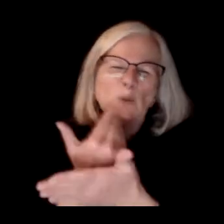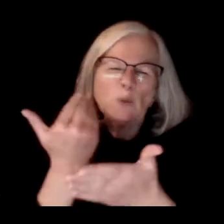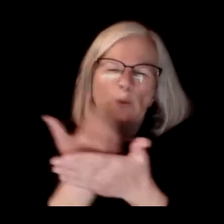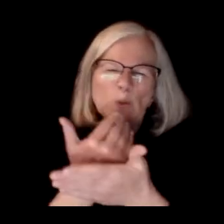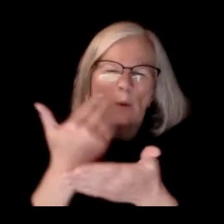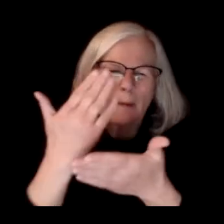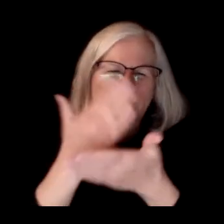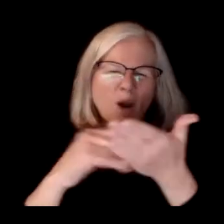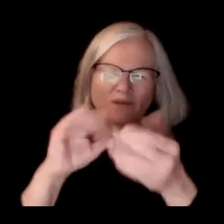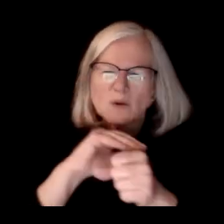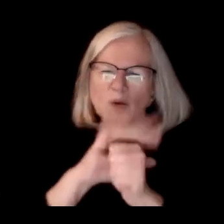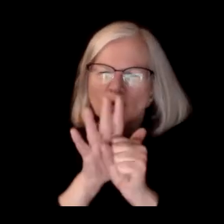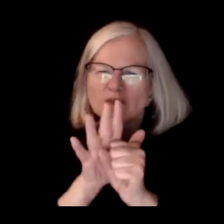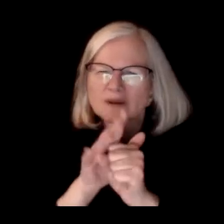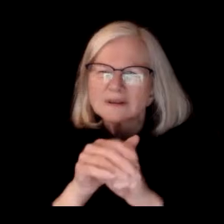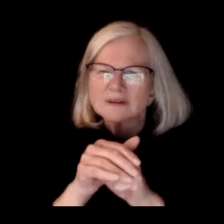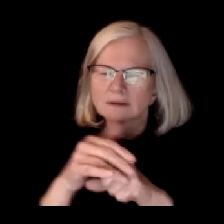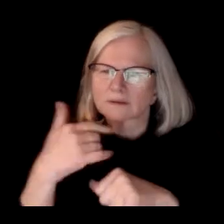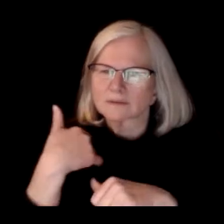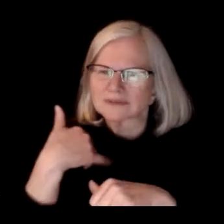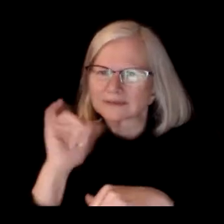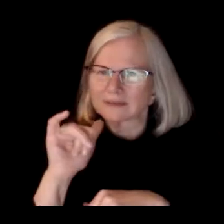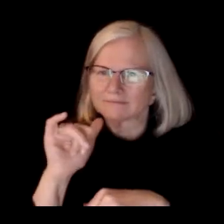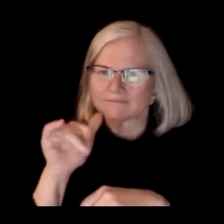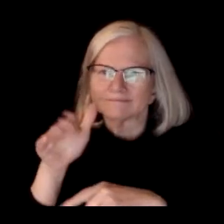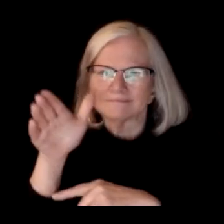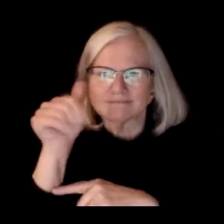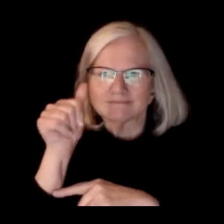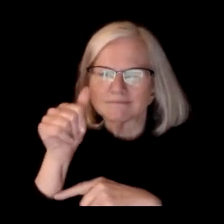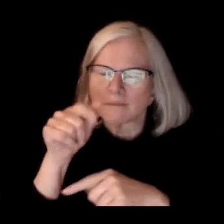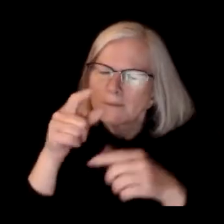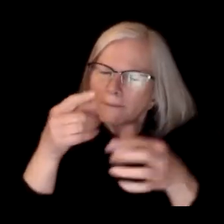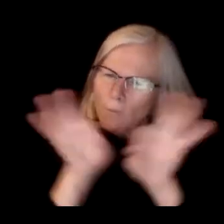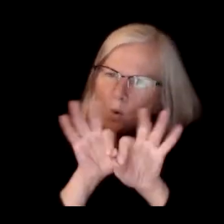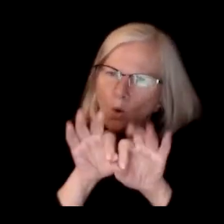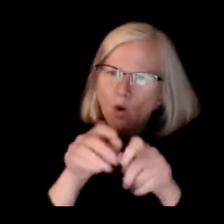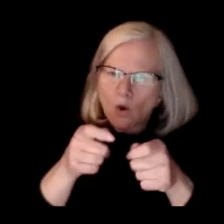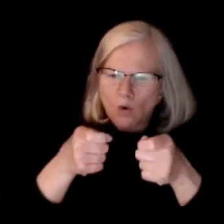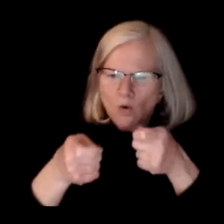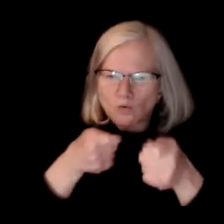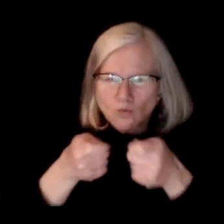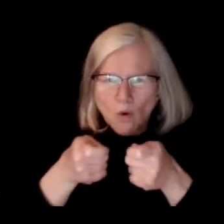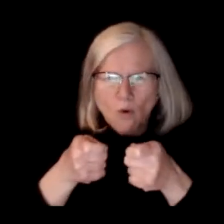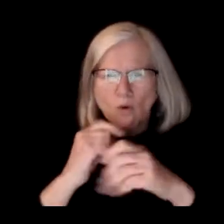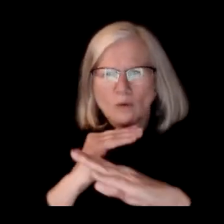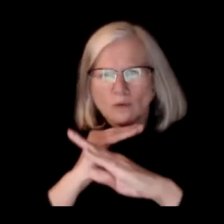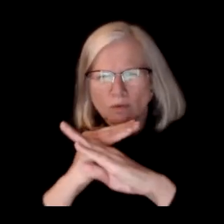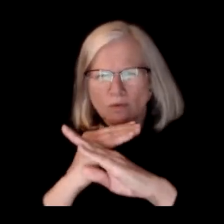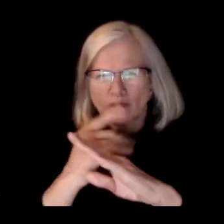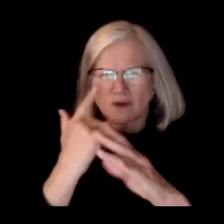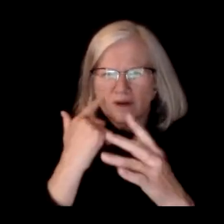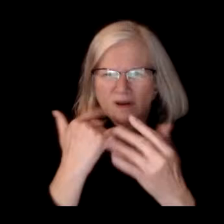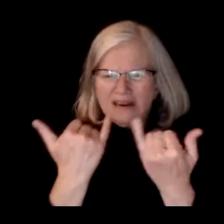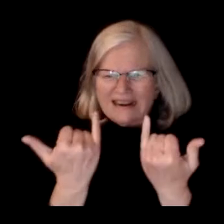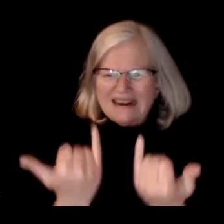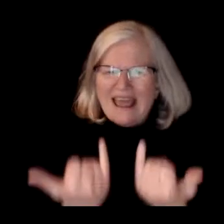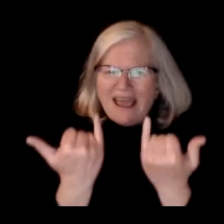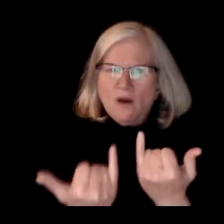of the existing strains are the same things that are going to help us control